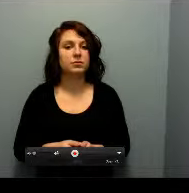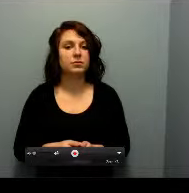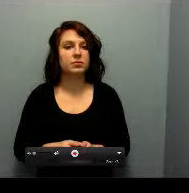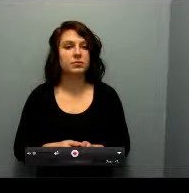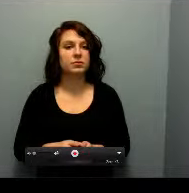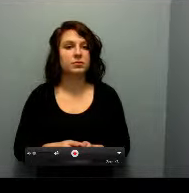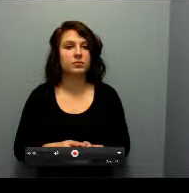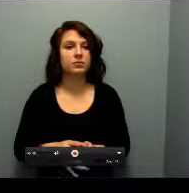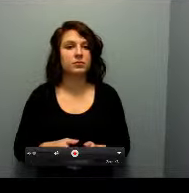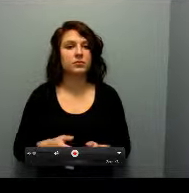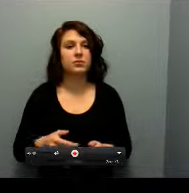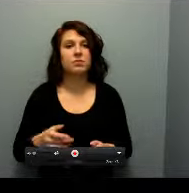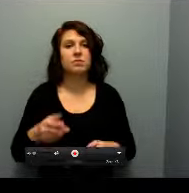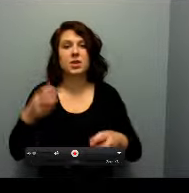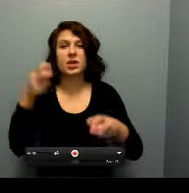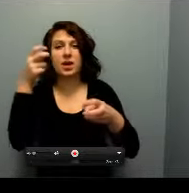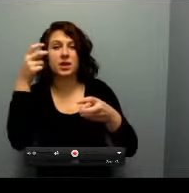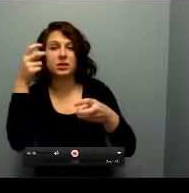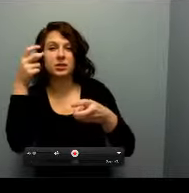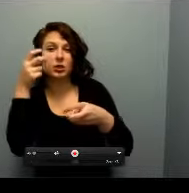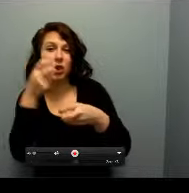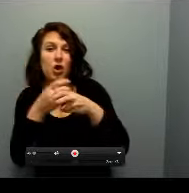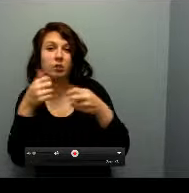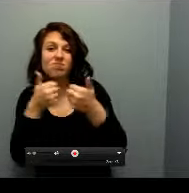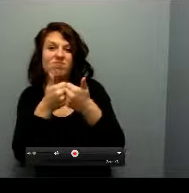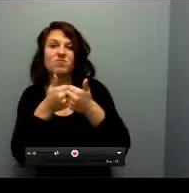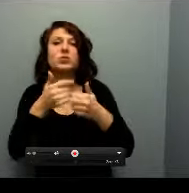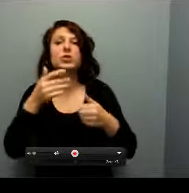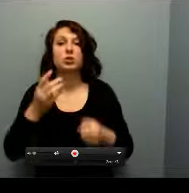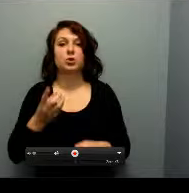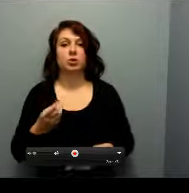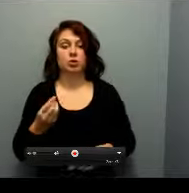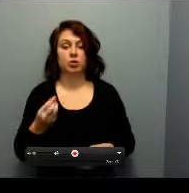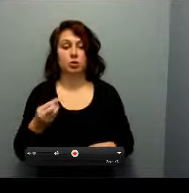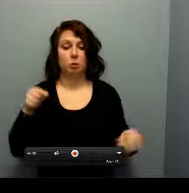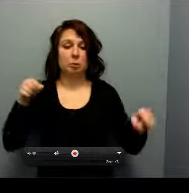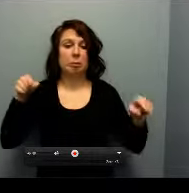Okay, so we're going to try to do both of these at the same time.